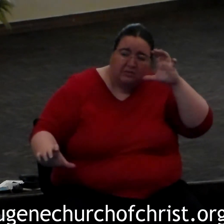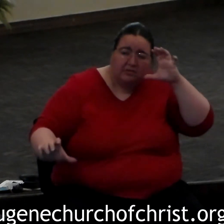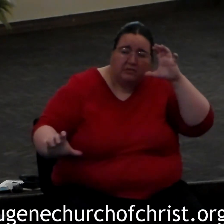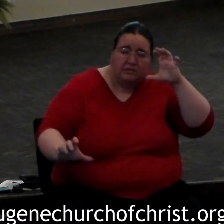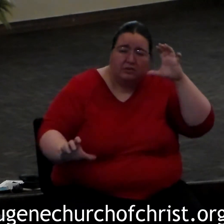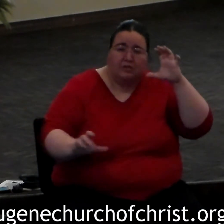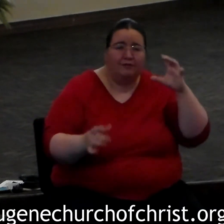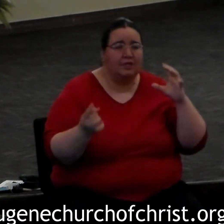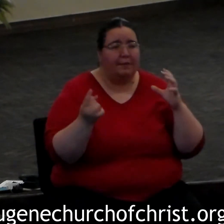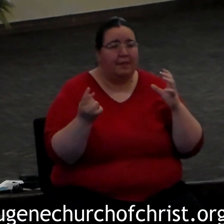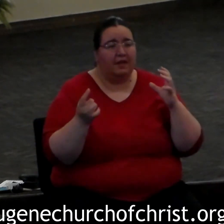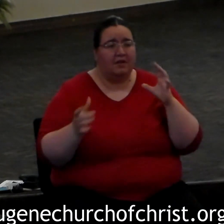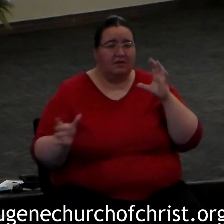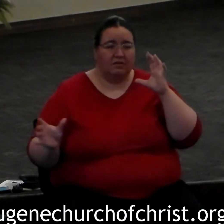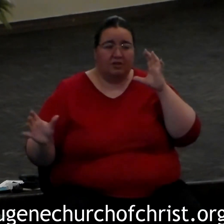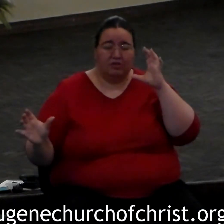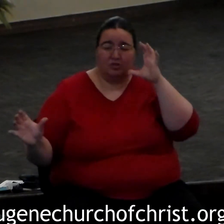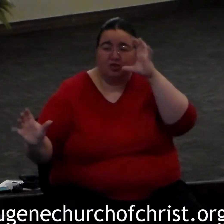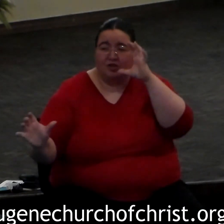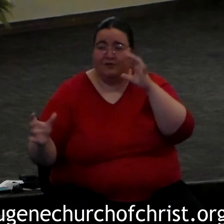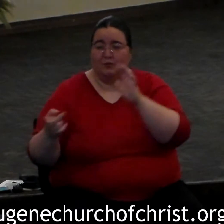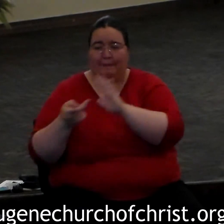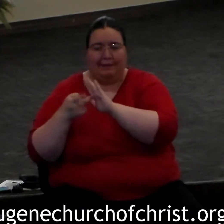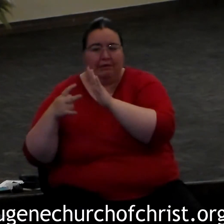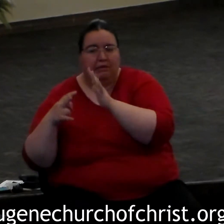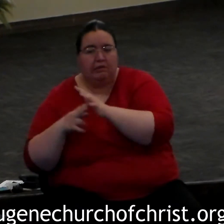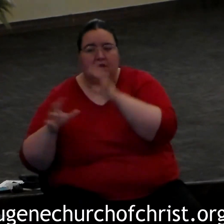we have the secret, and yet we don't share it.